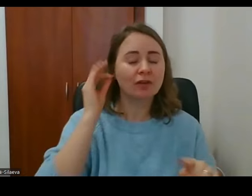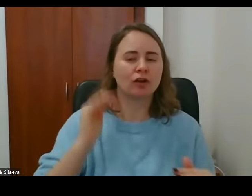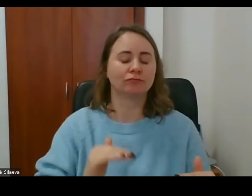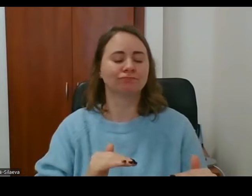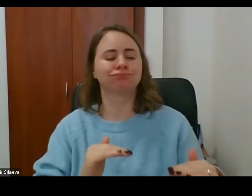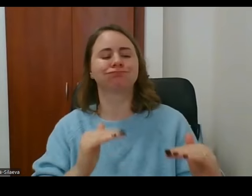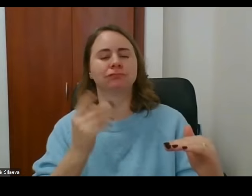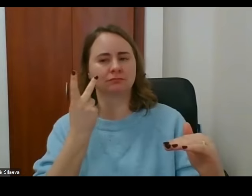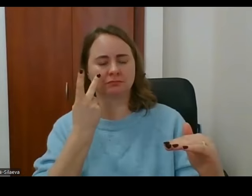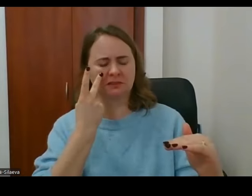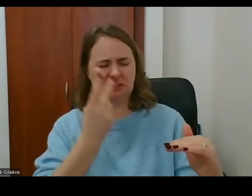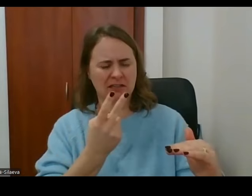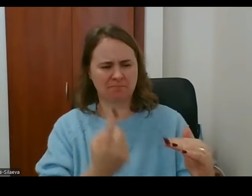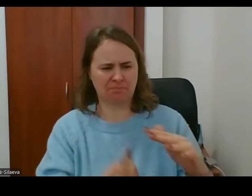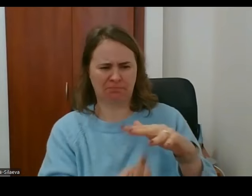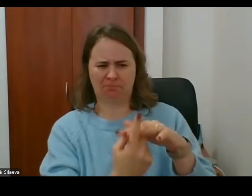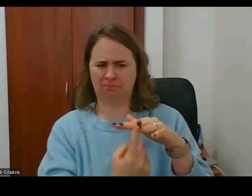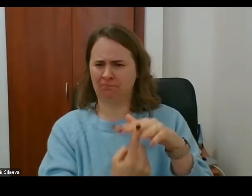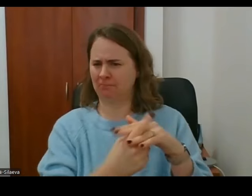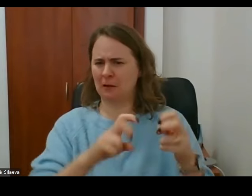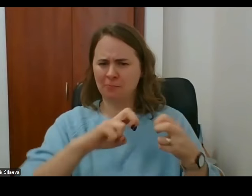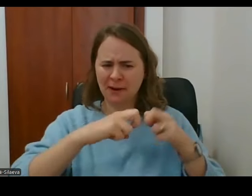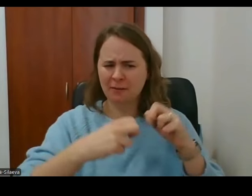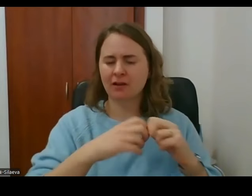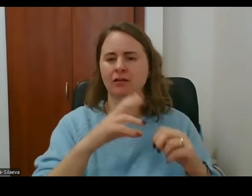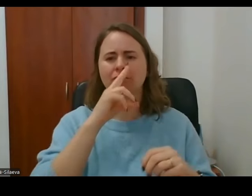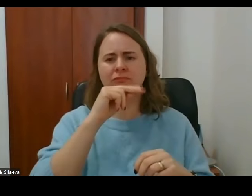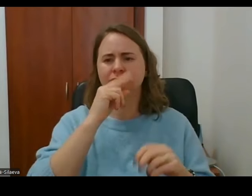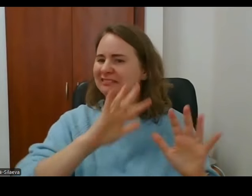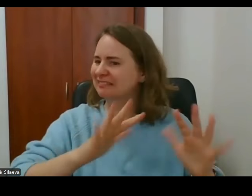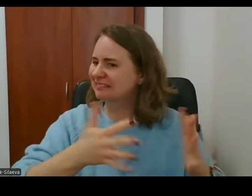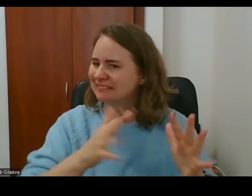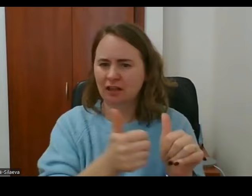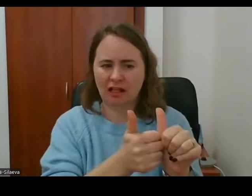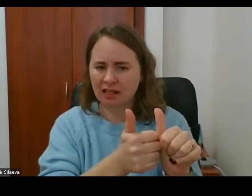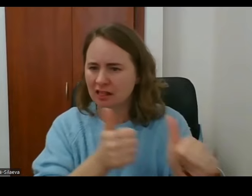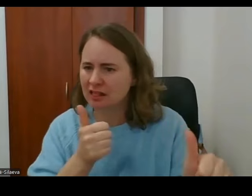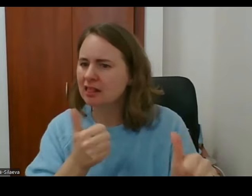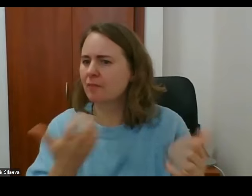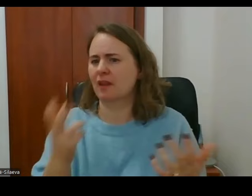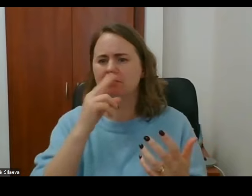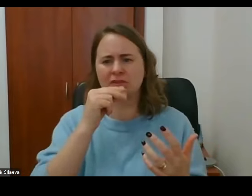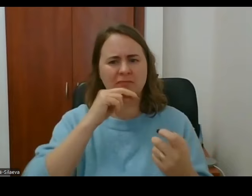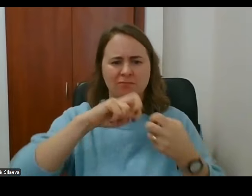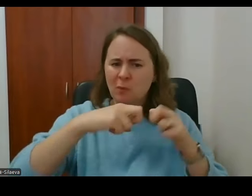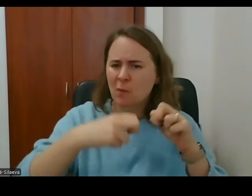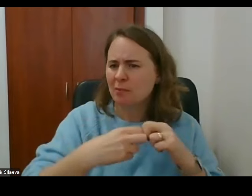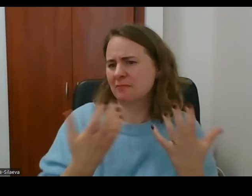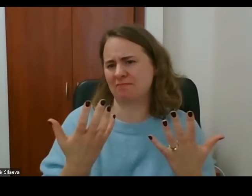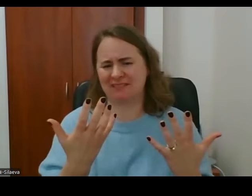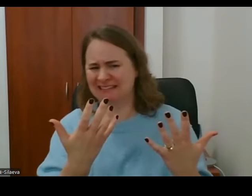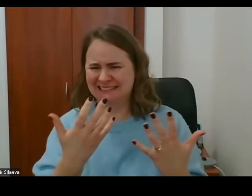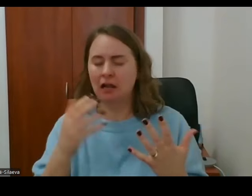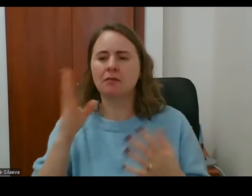For example, I would like to to give you an example. For example,